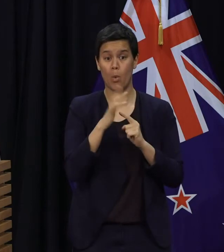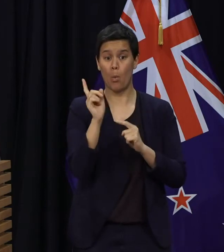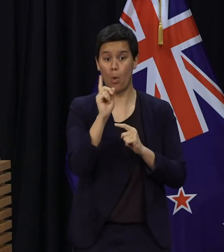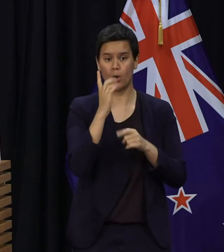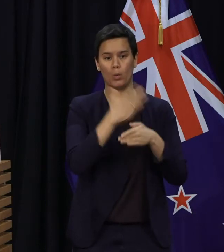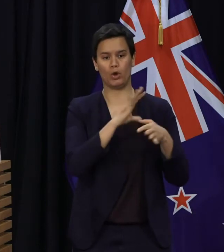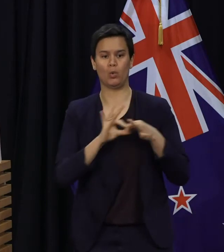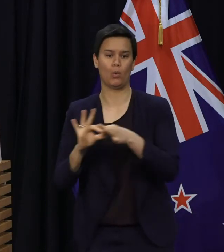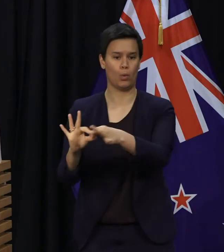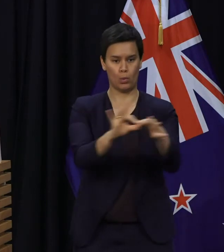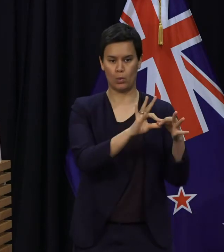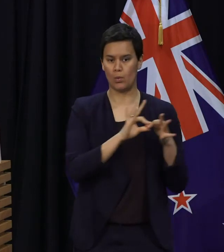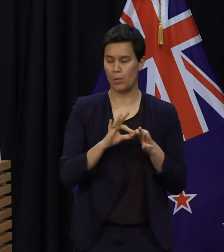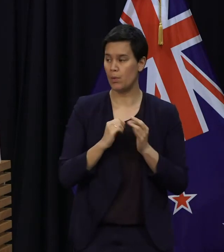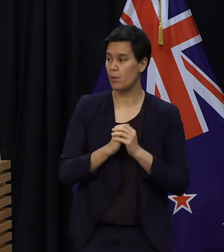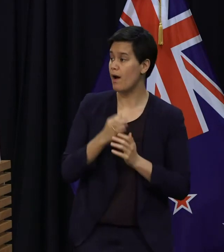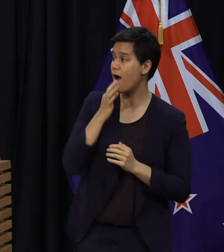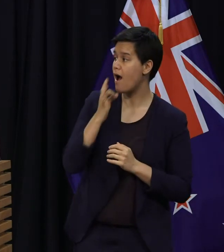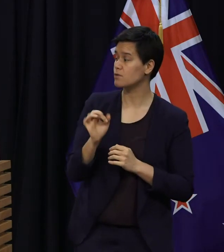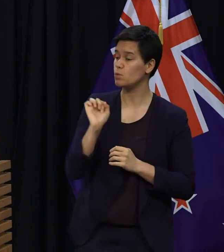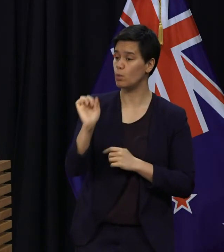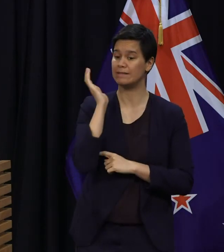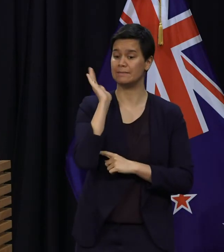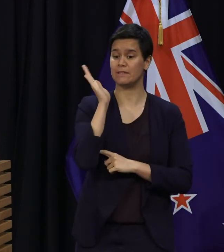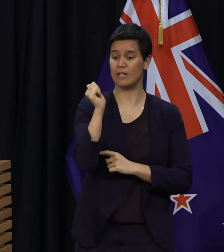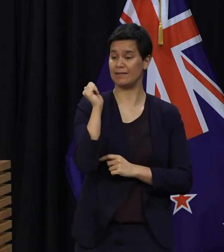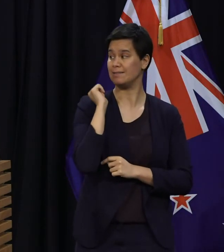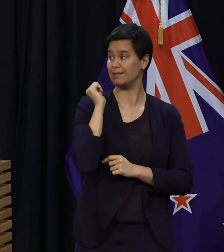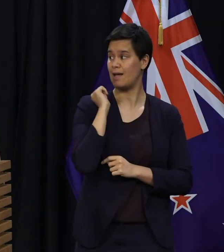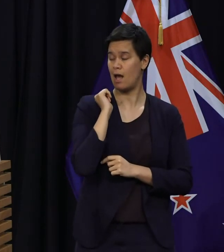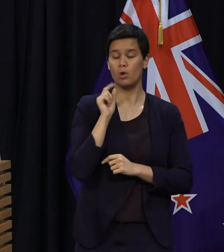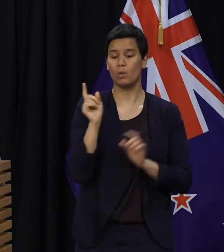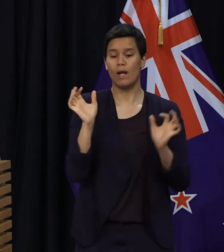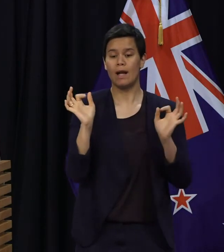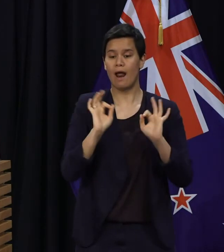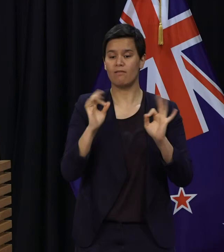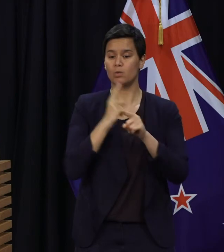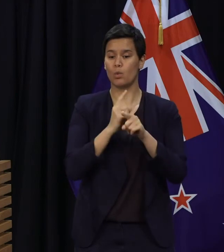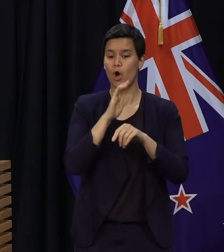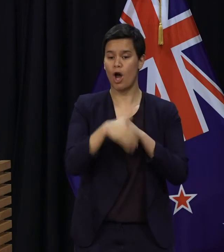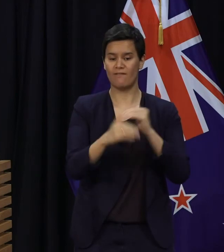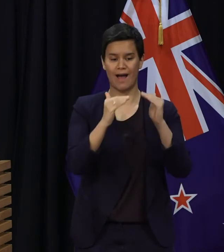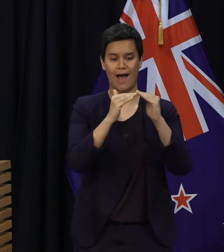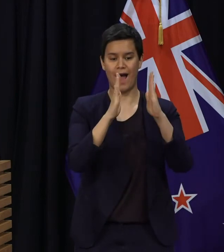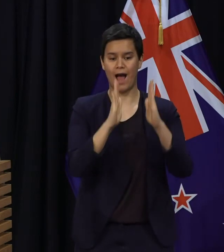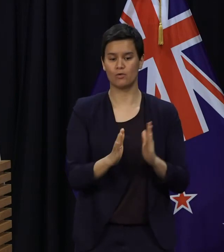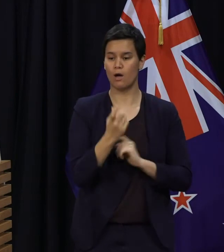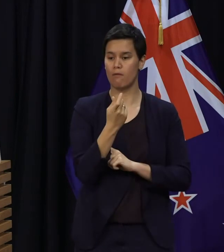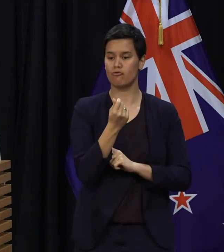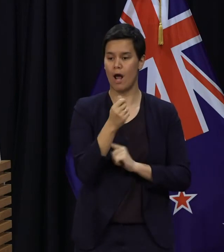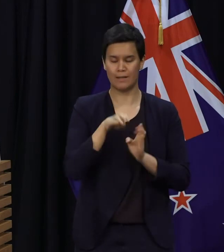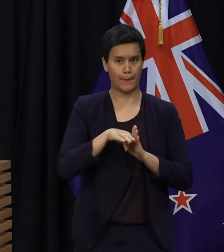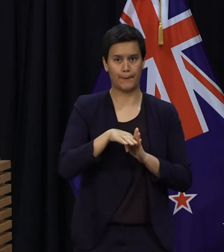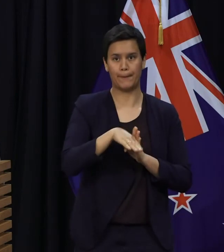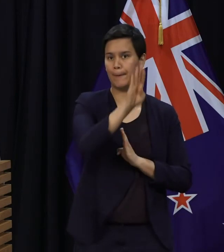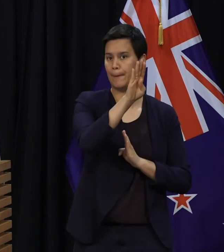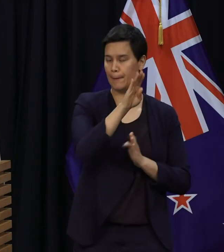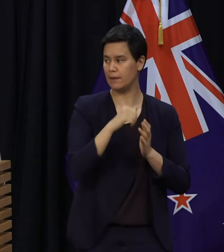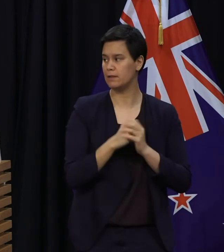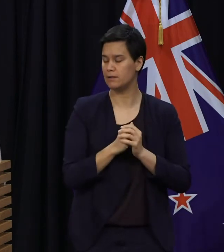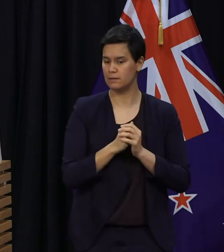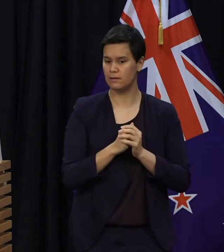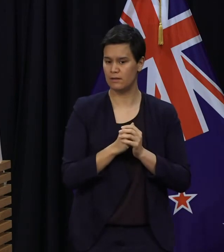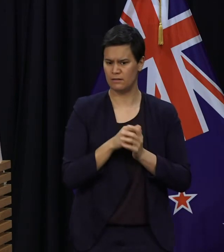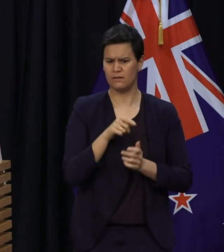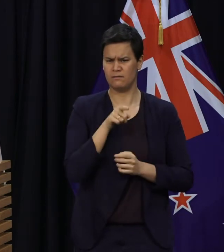speech yesterday, why did you not acknowledge that house price growth that is now in the double digits annually is part of Labor's